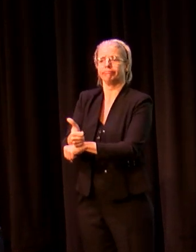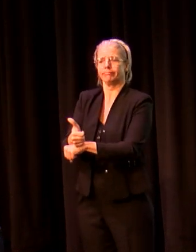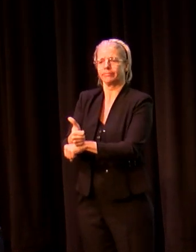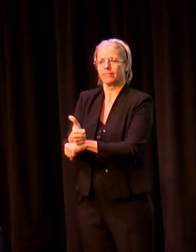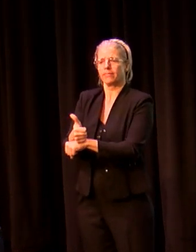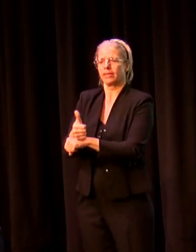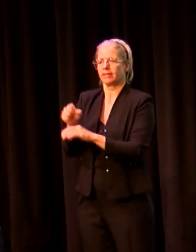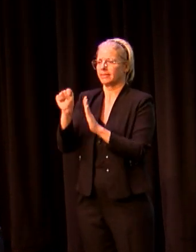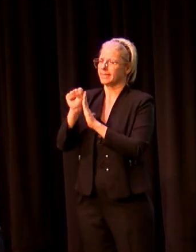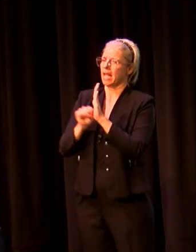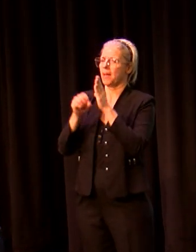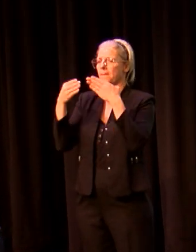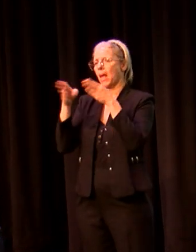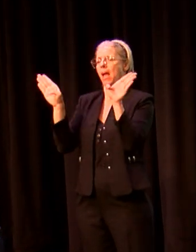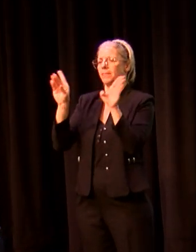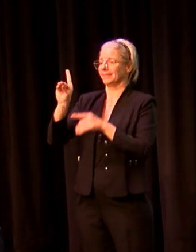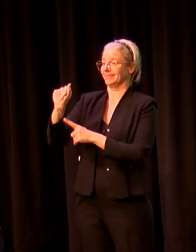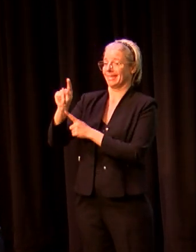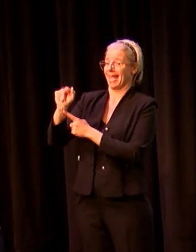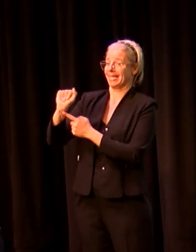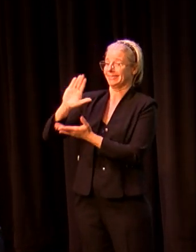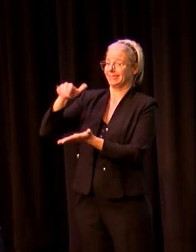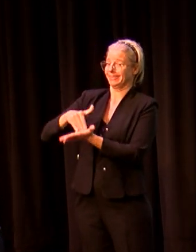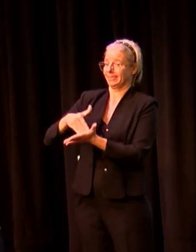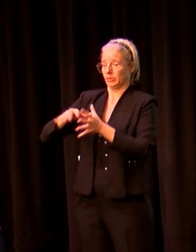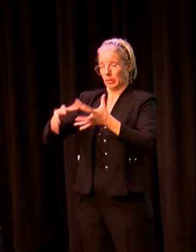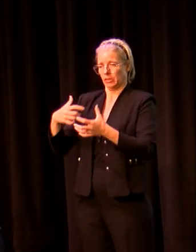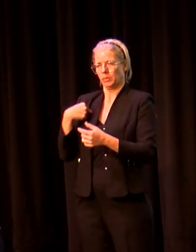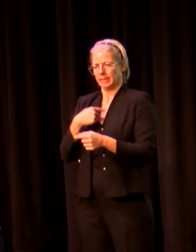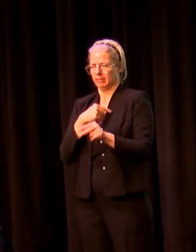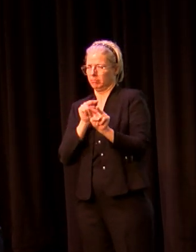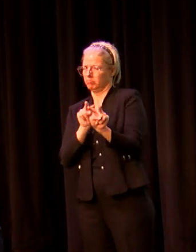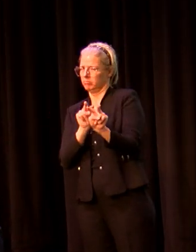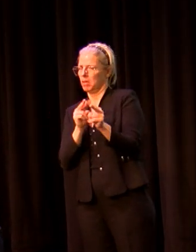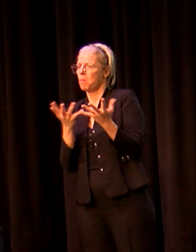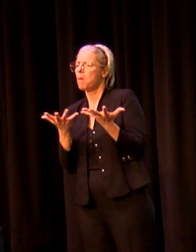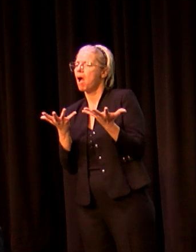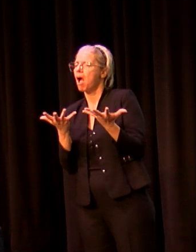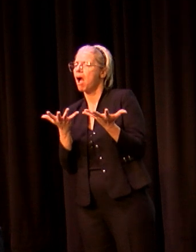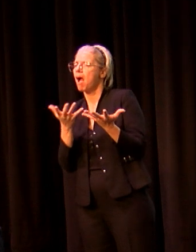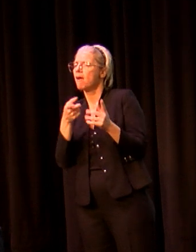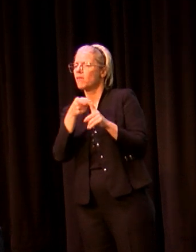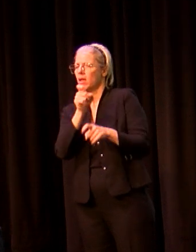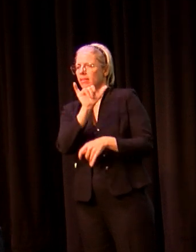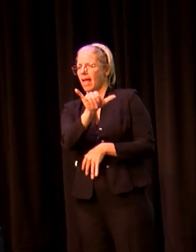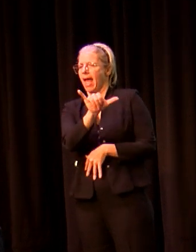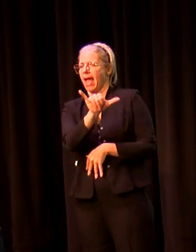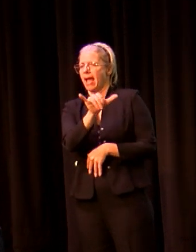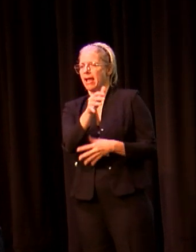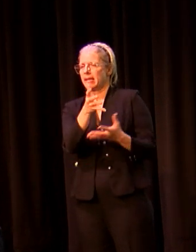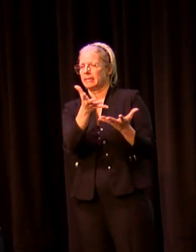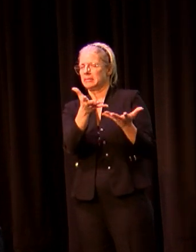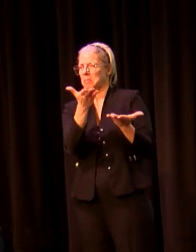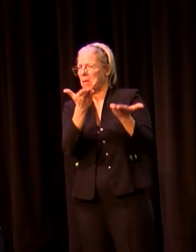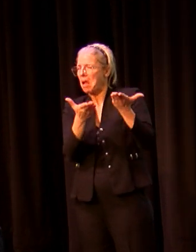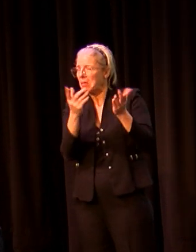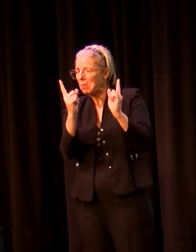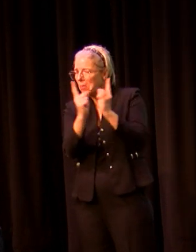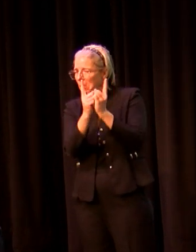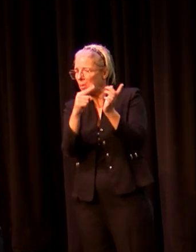group. So we're going to be looking forward to seeing what comes out of that. I think they've only met once so far, so I don't know too much about it